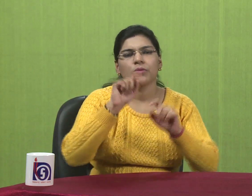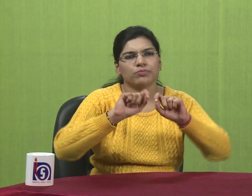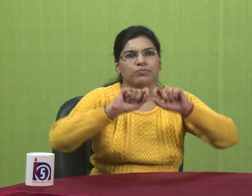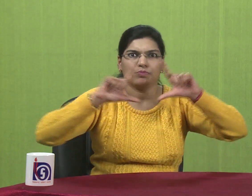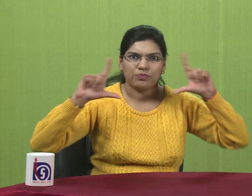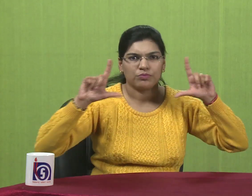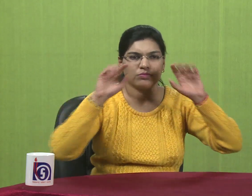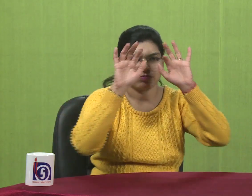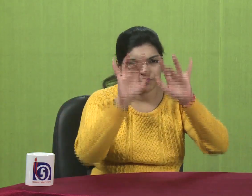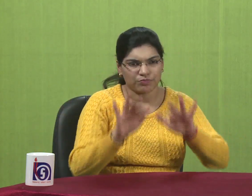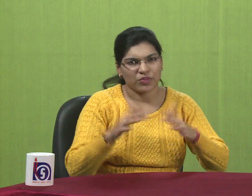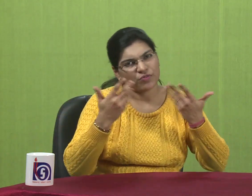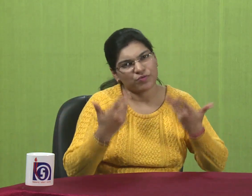You can choose either.